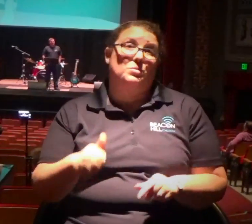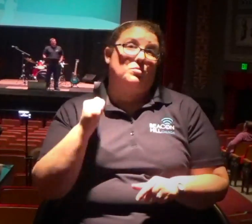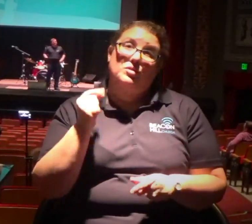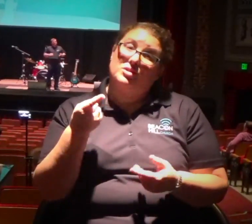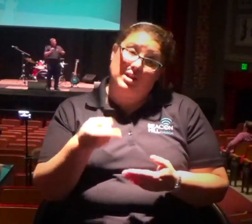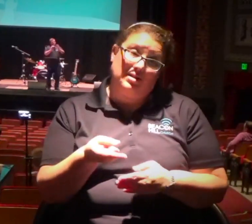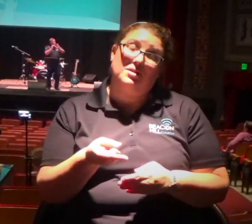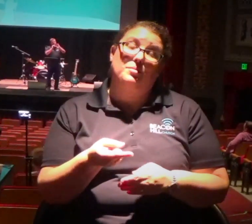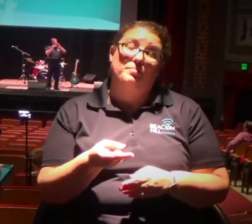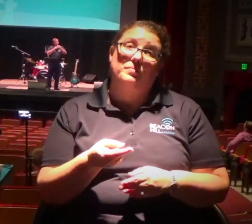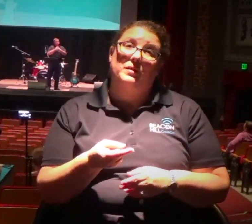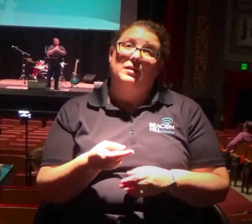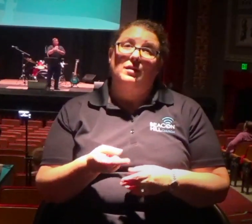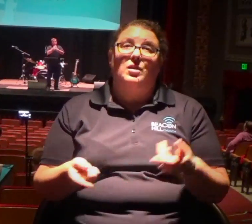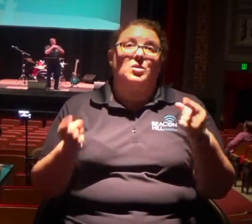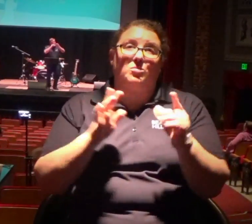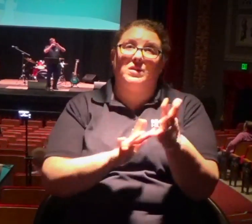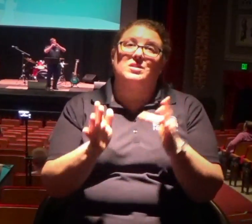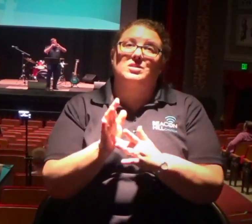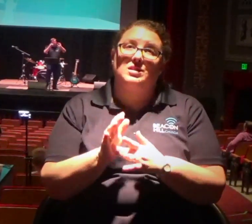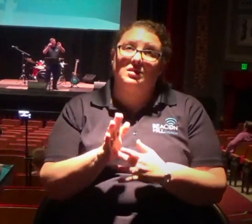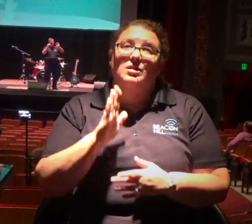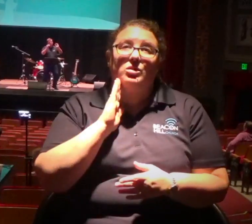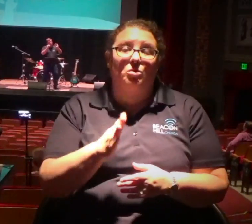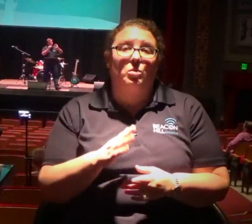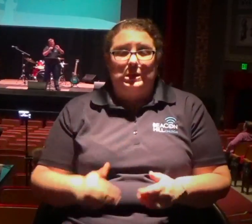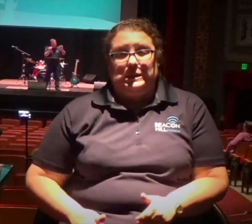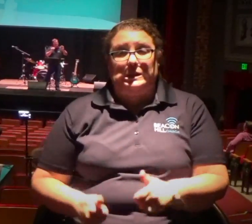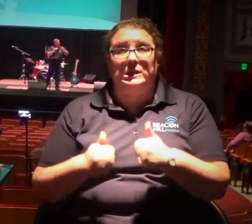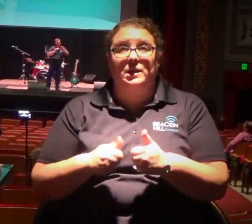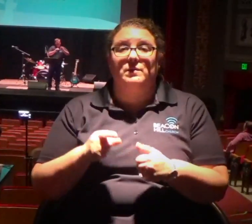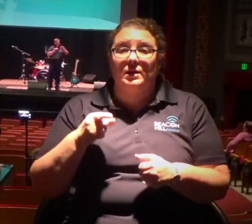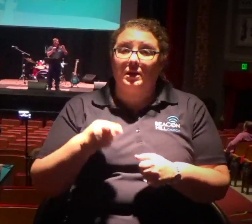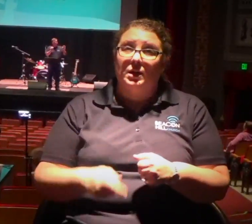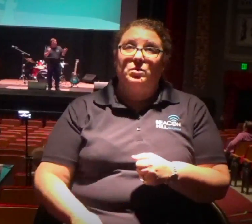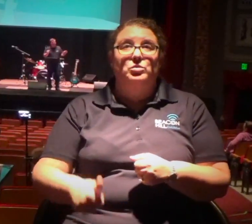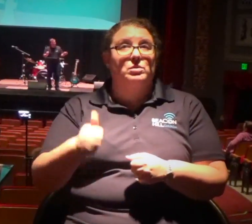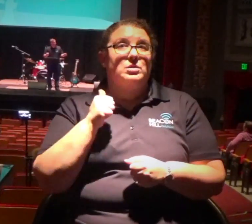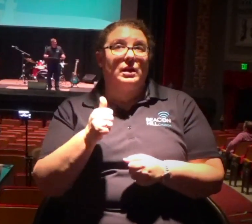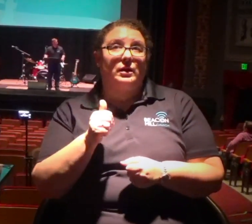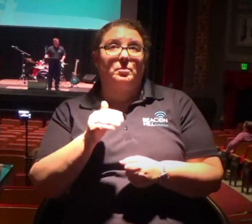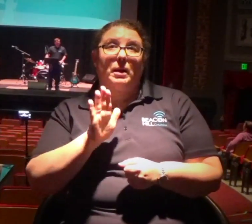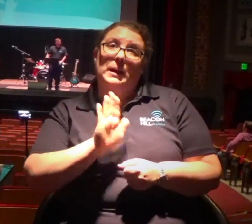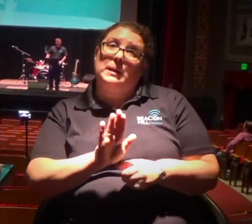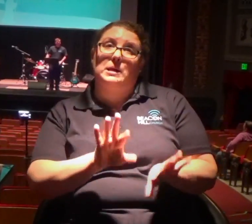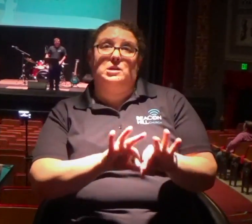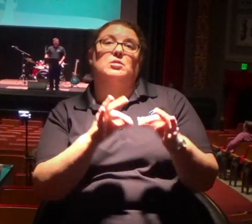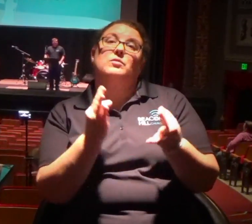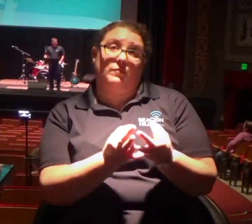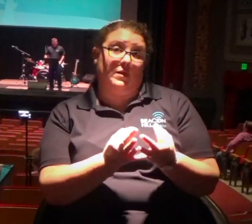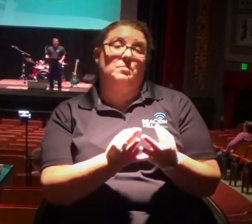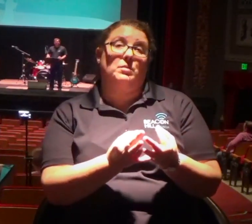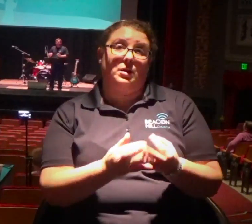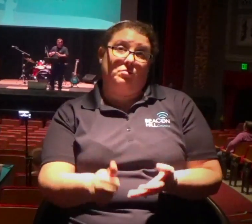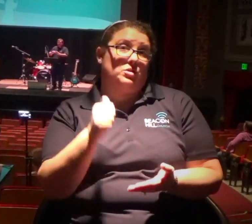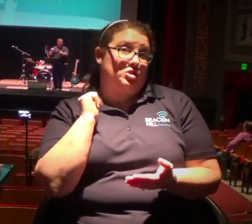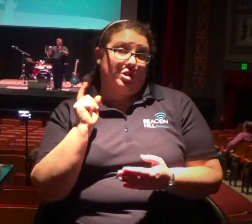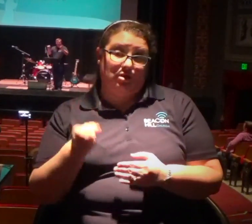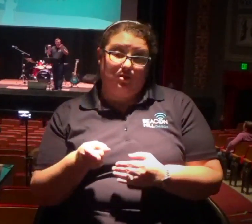Like when Jesus was living, he was rejected by his own family. People rejected him